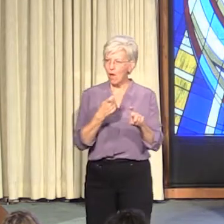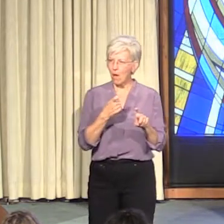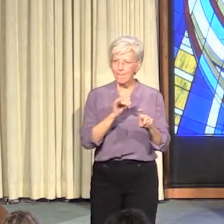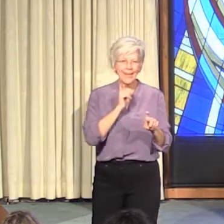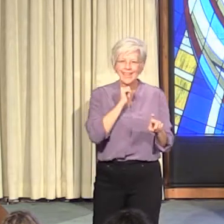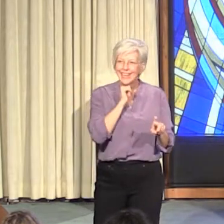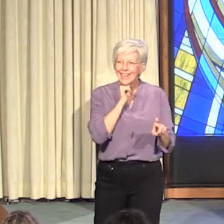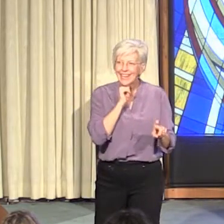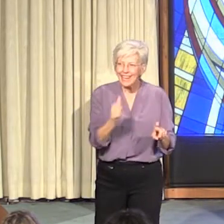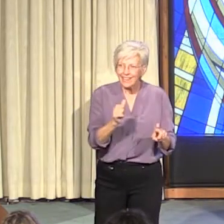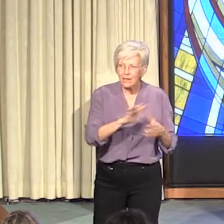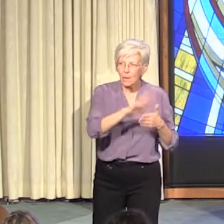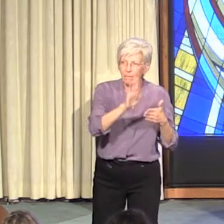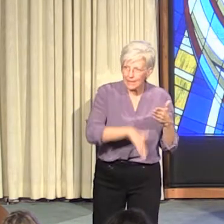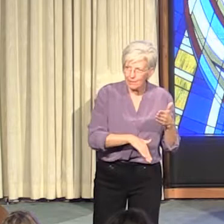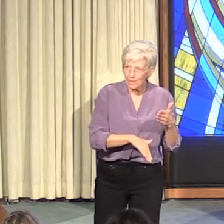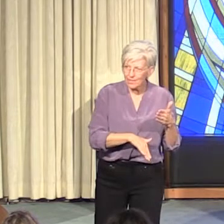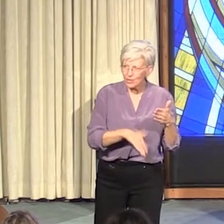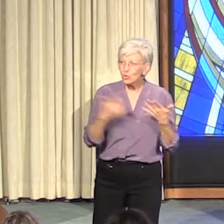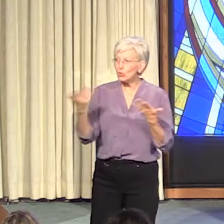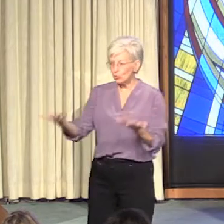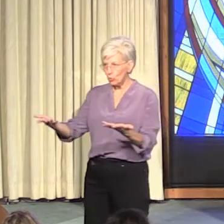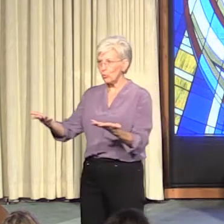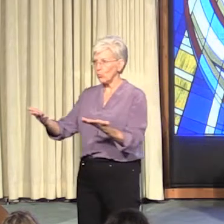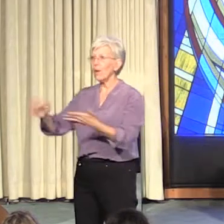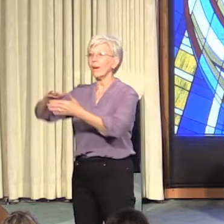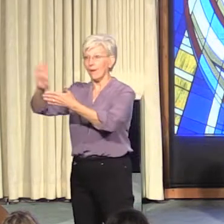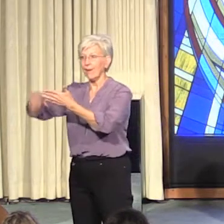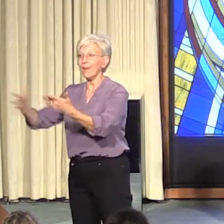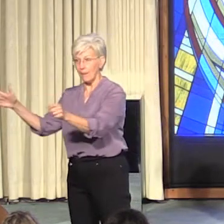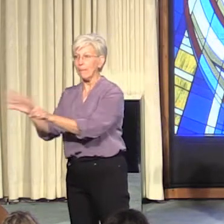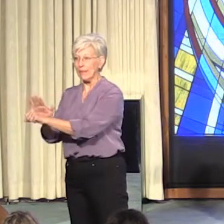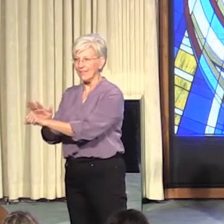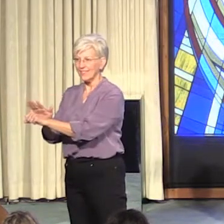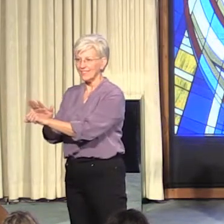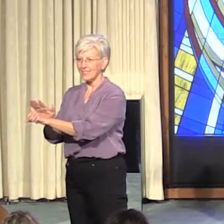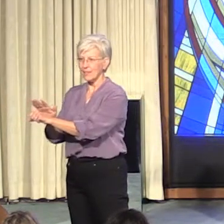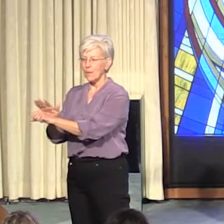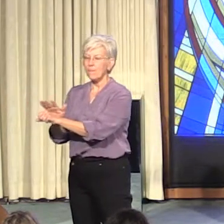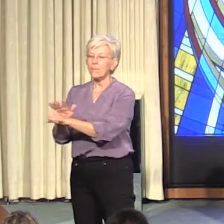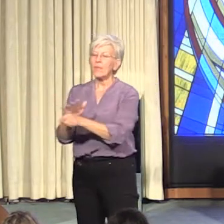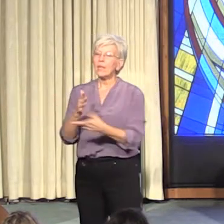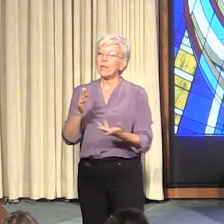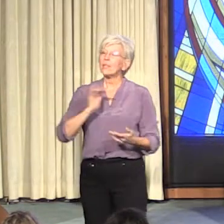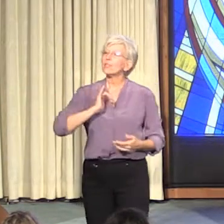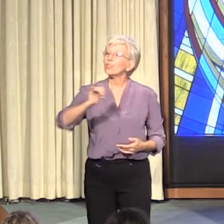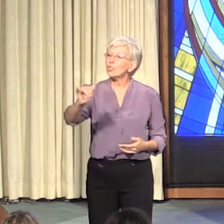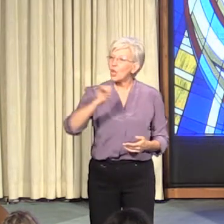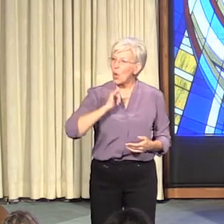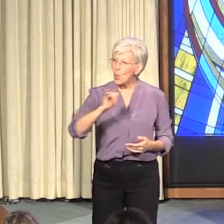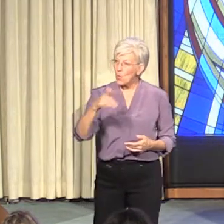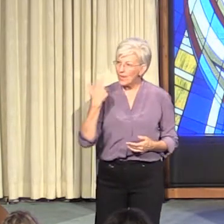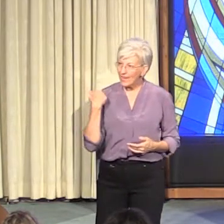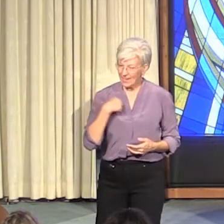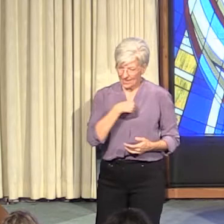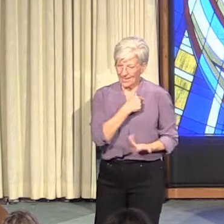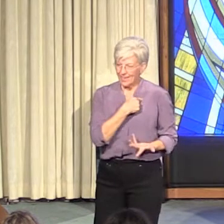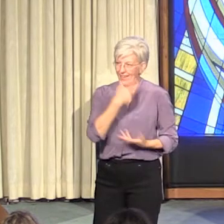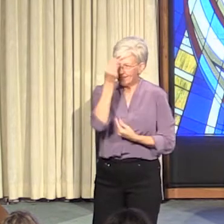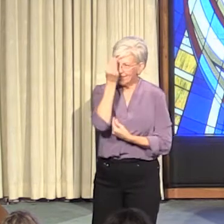incompleteness to their completeness, so we tell our own